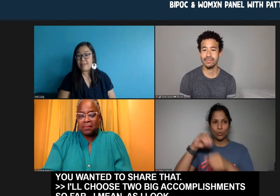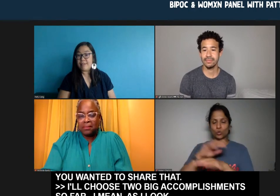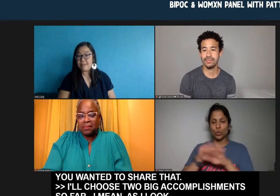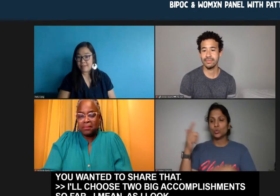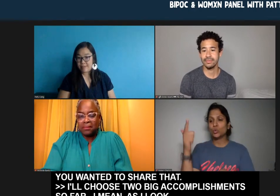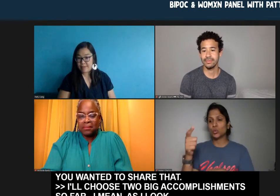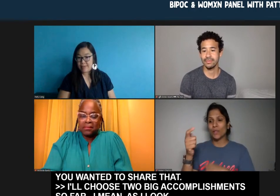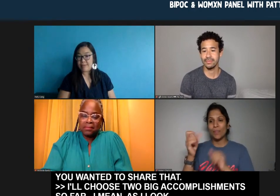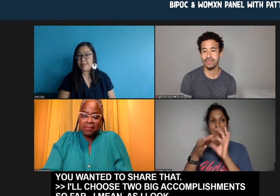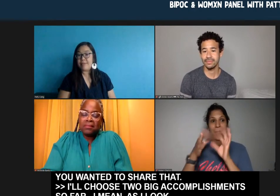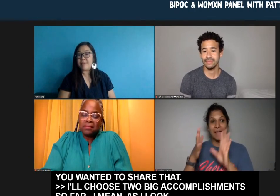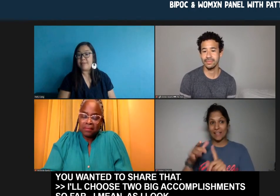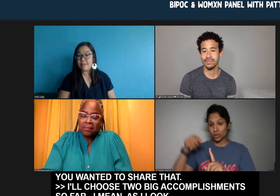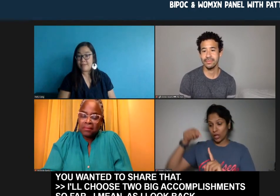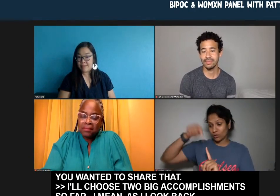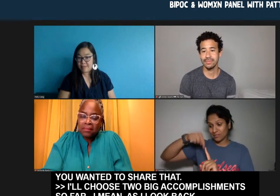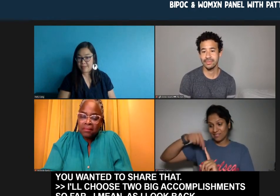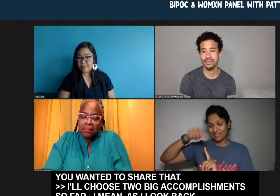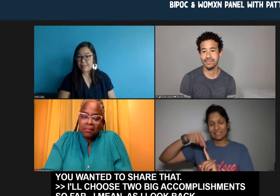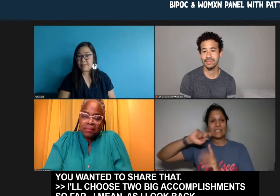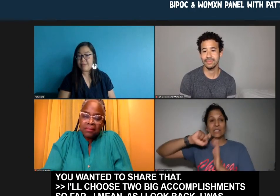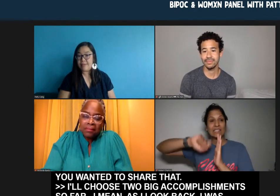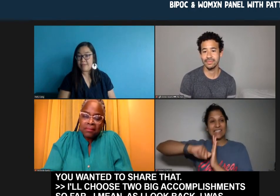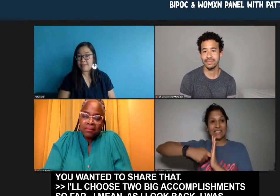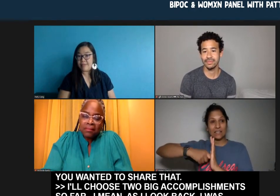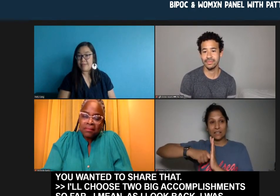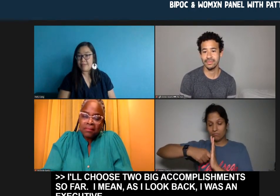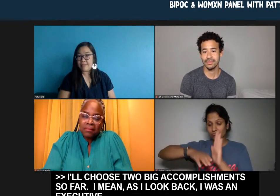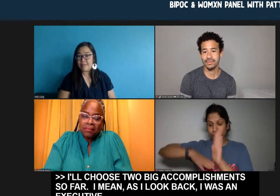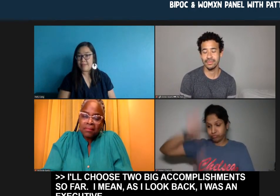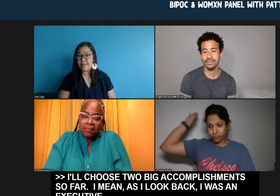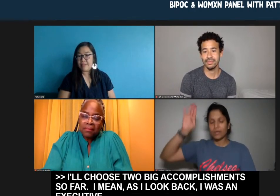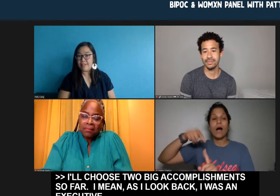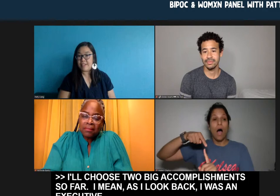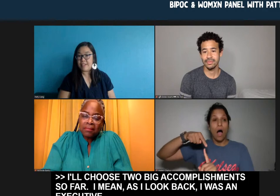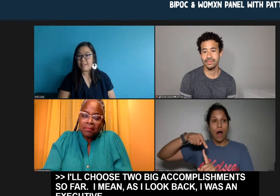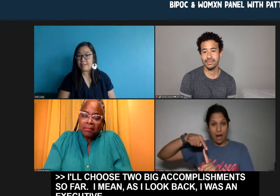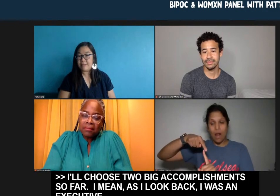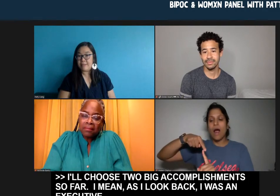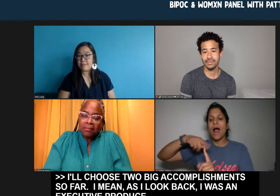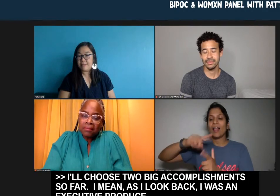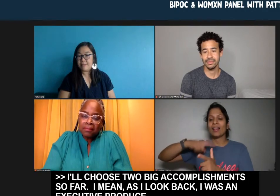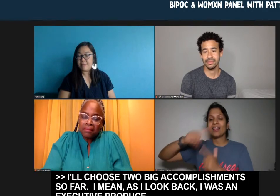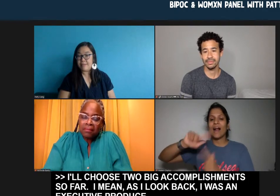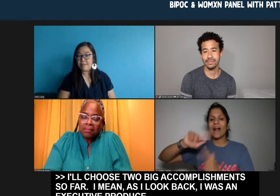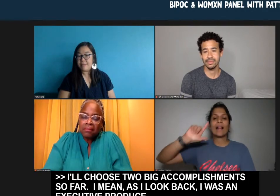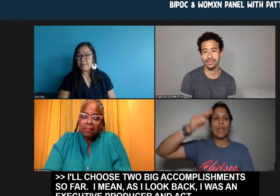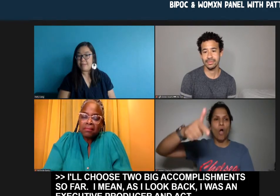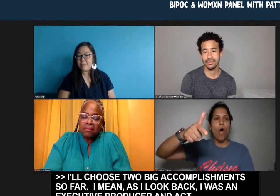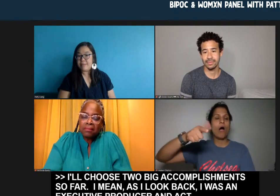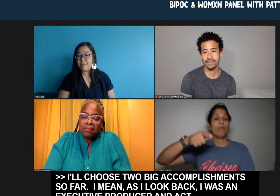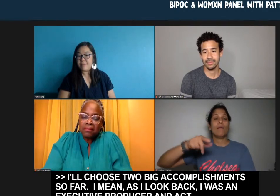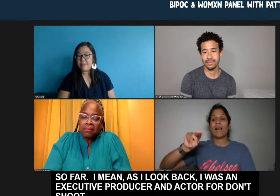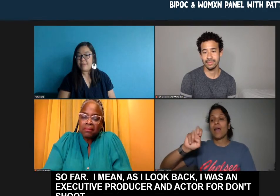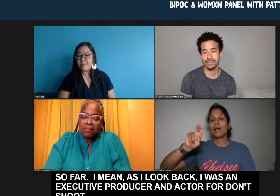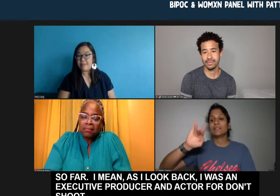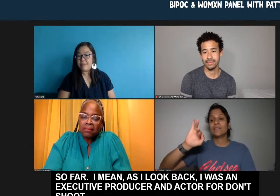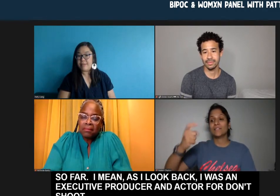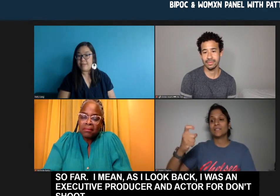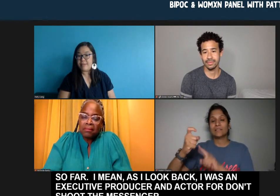I was an executive producer and actor for Don't Shoot the Messenger. And that was really key in my, you know,